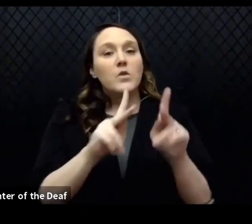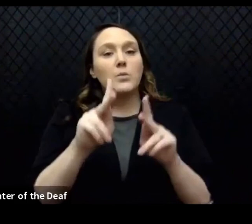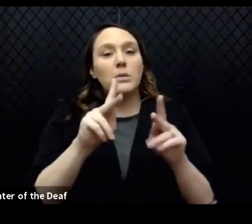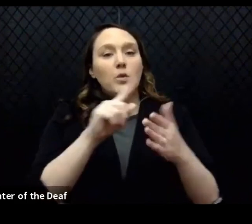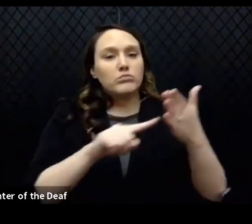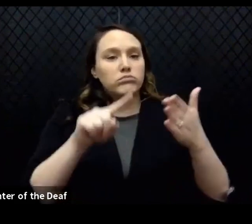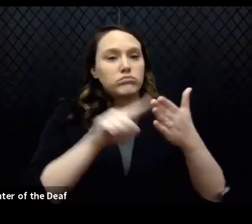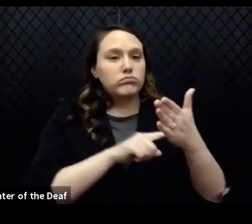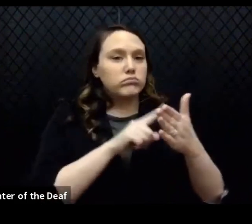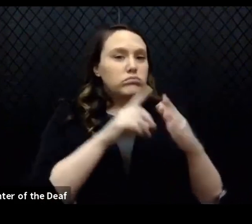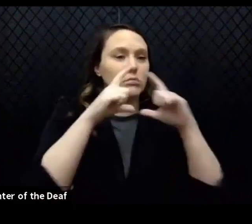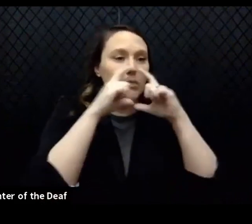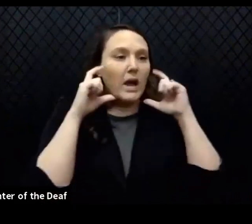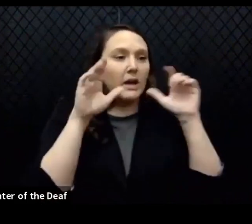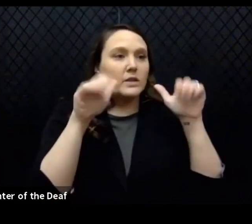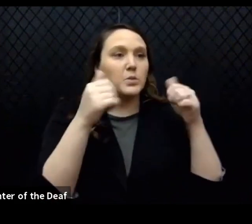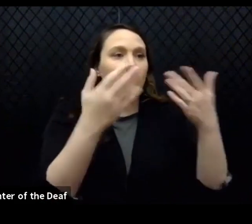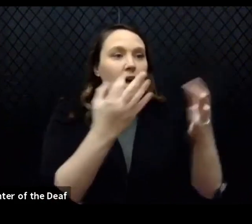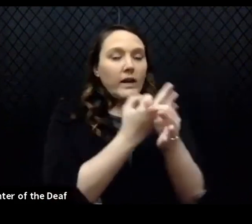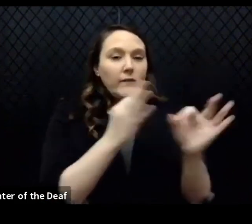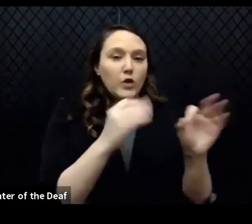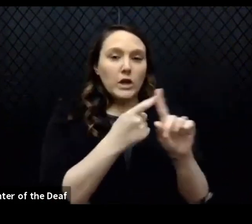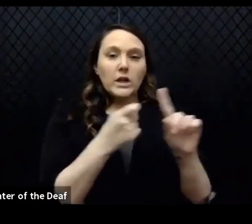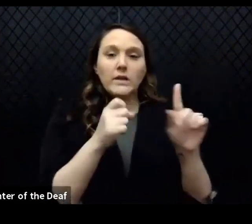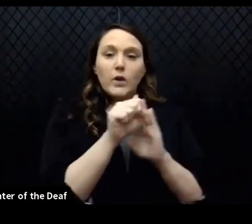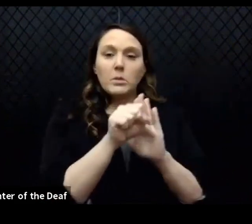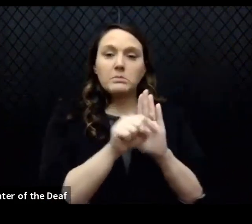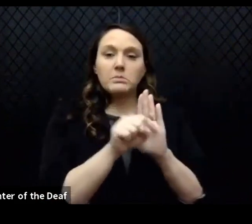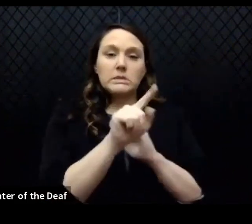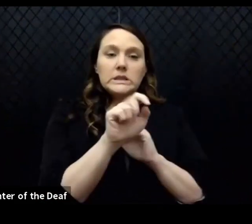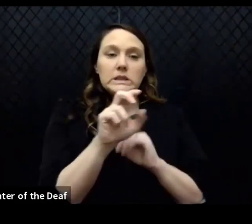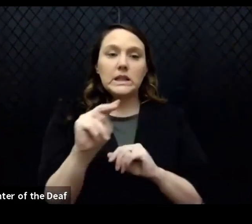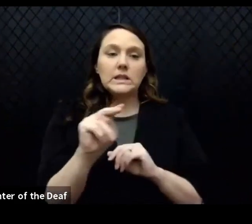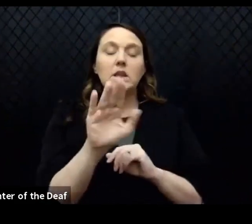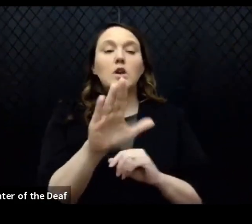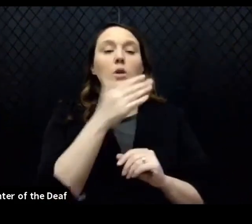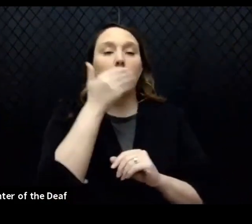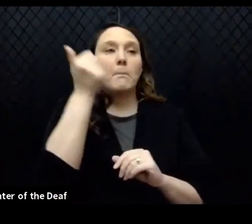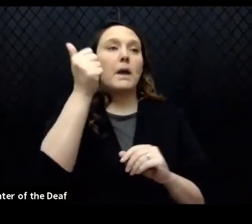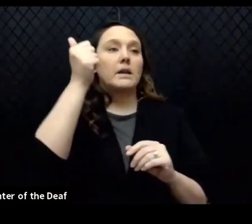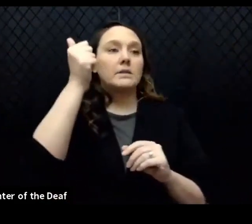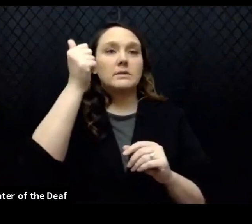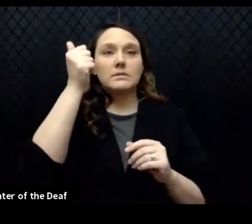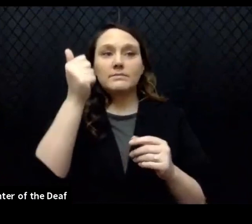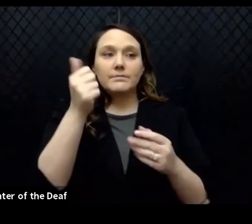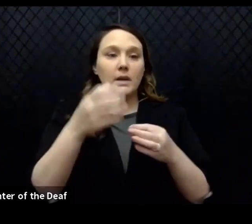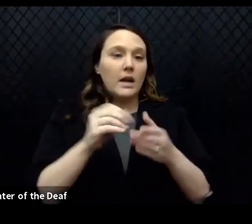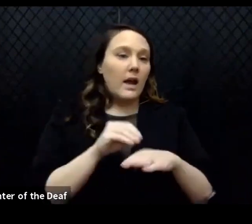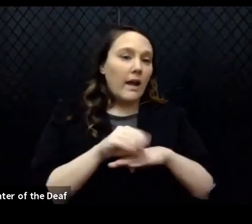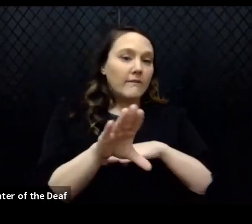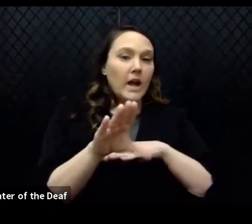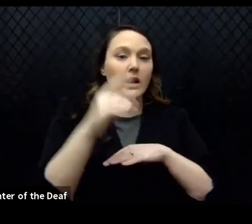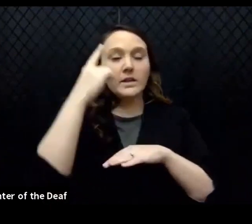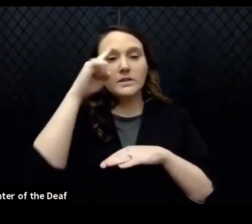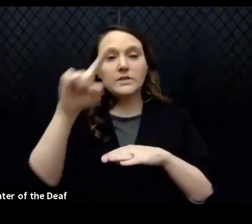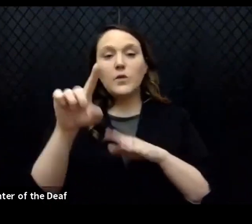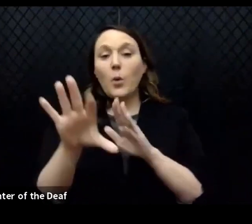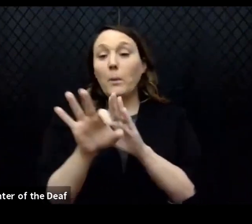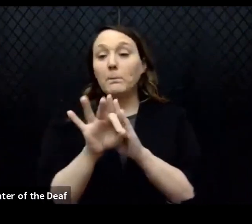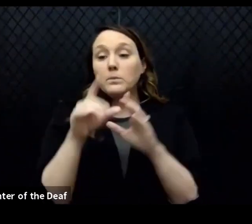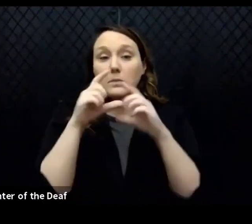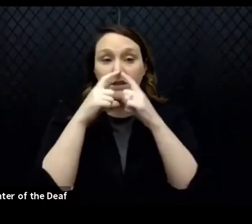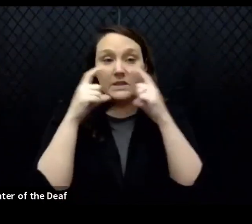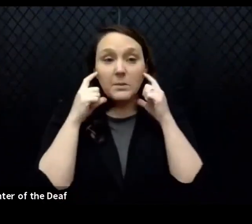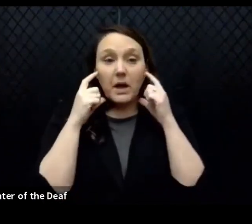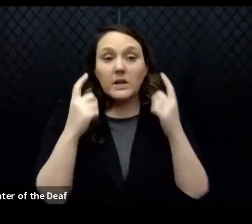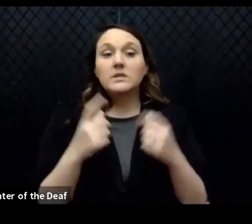mask given out free by the state of Tennessee. What is your best advice for choosing an effective mask for non-medical use? I'm going